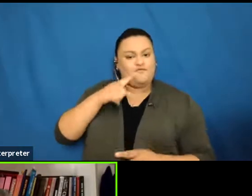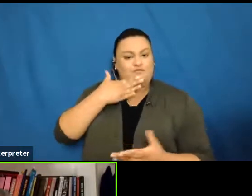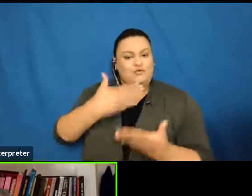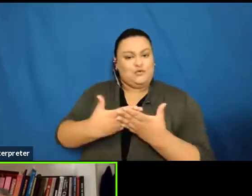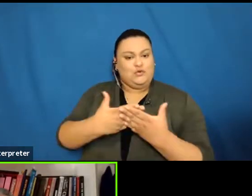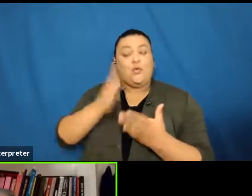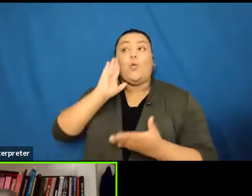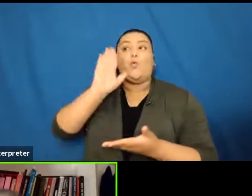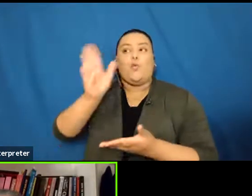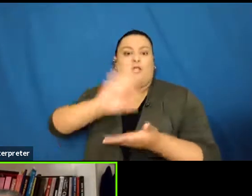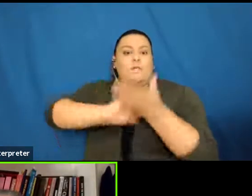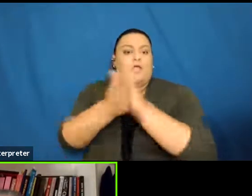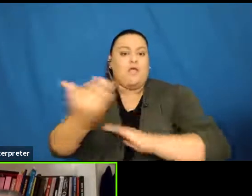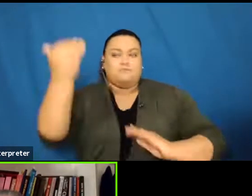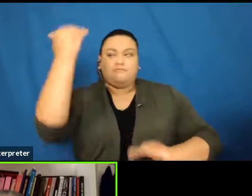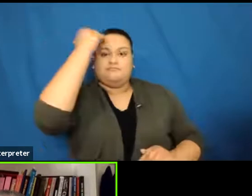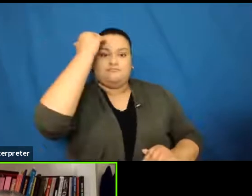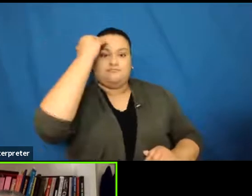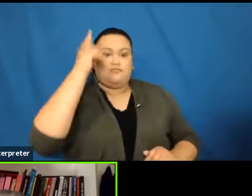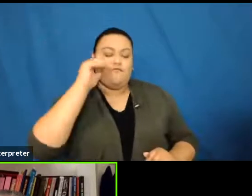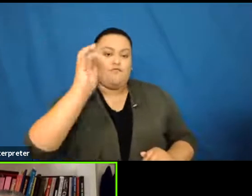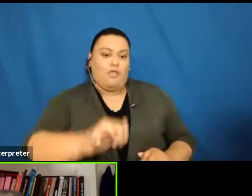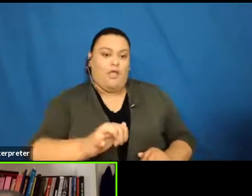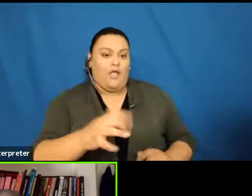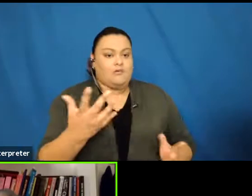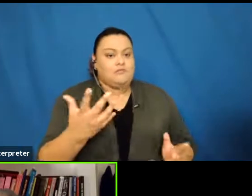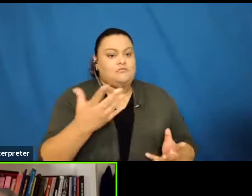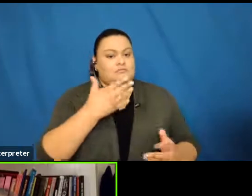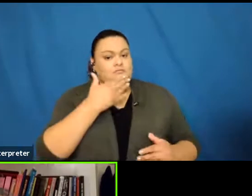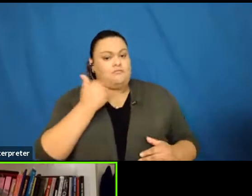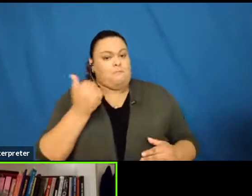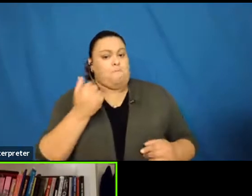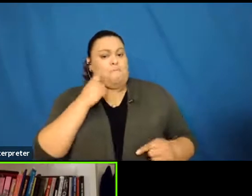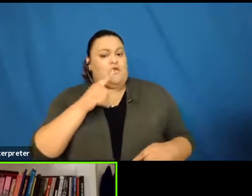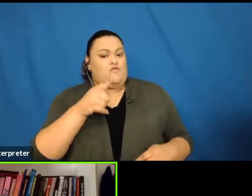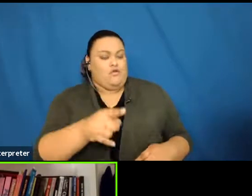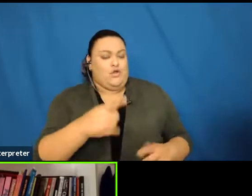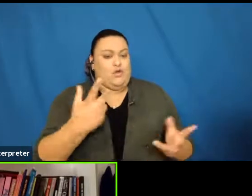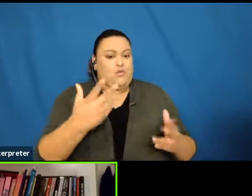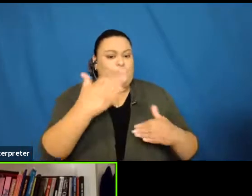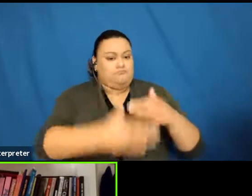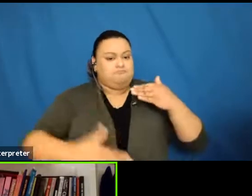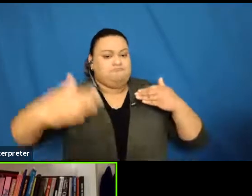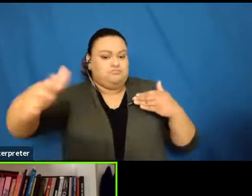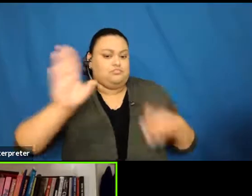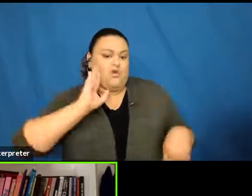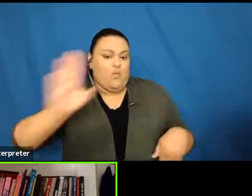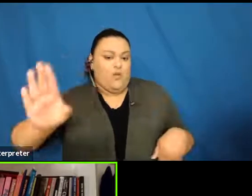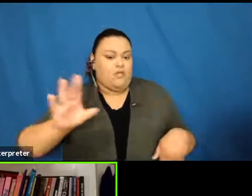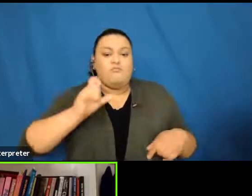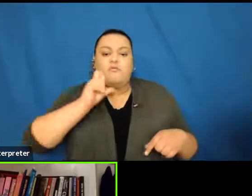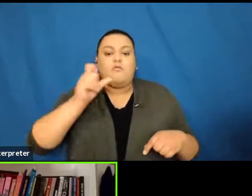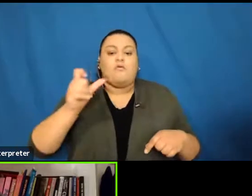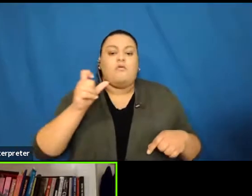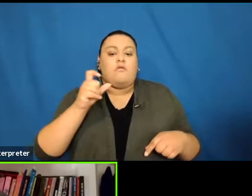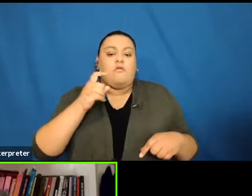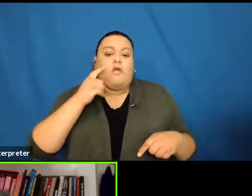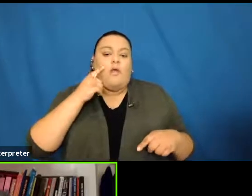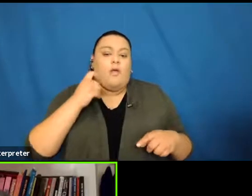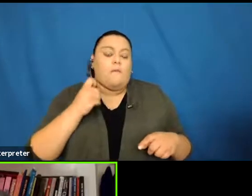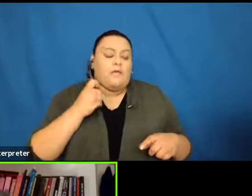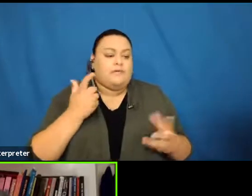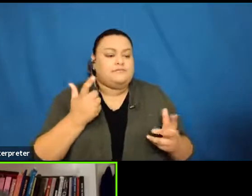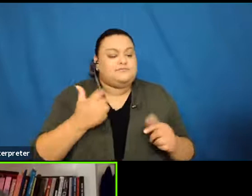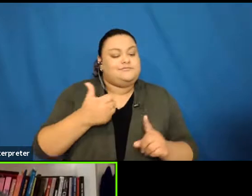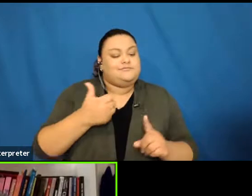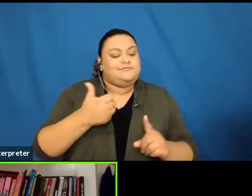known for a cause that is going to be better for you in the context, and not because you want to do it for the reason. There should not be a self-interest in